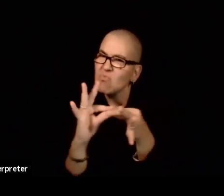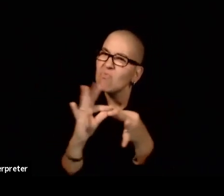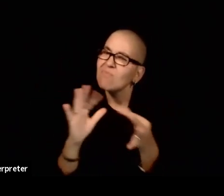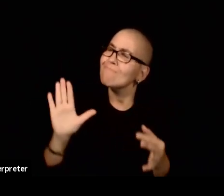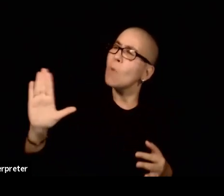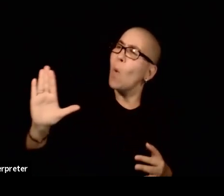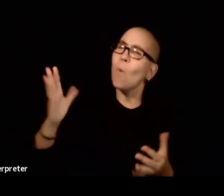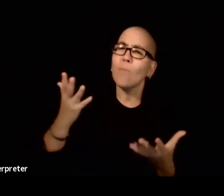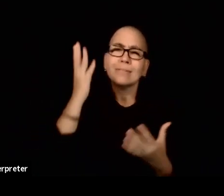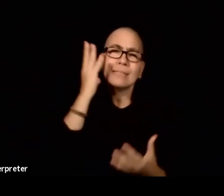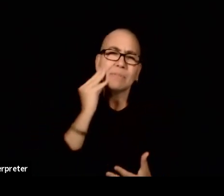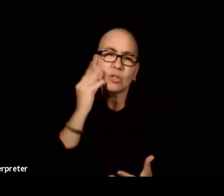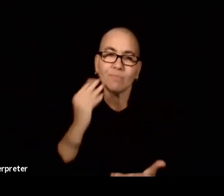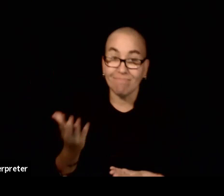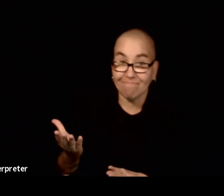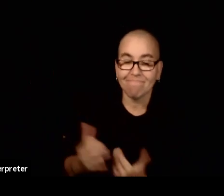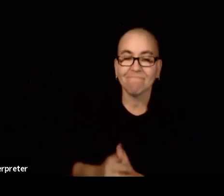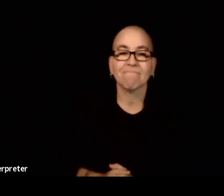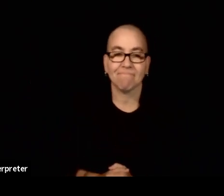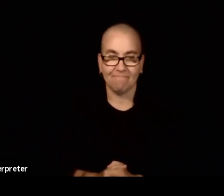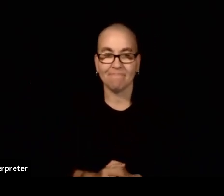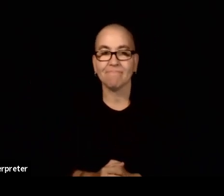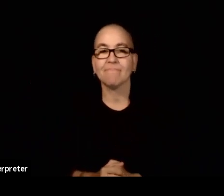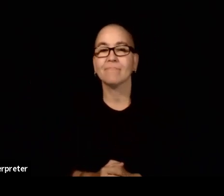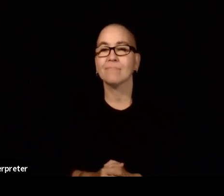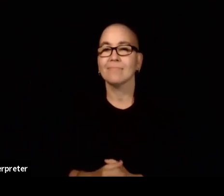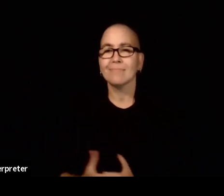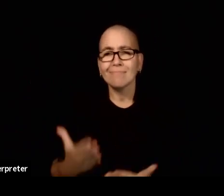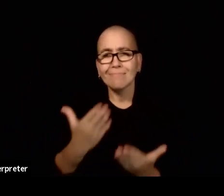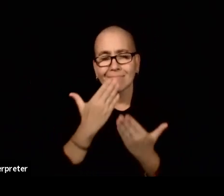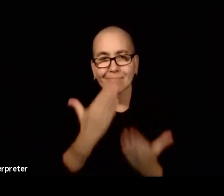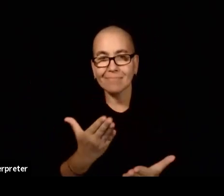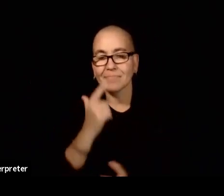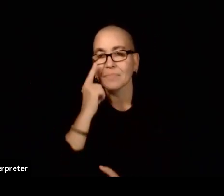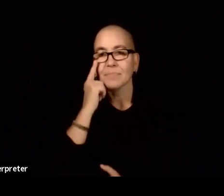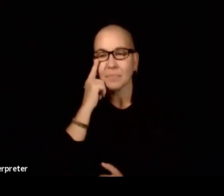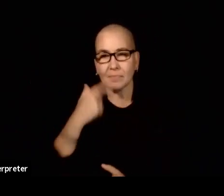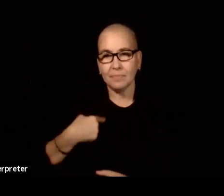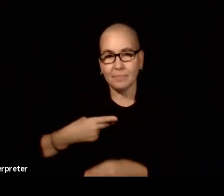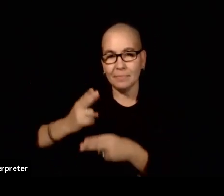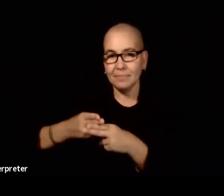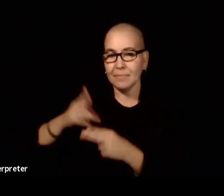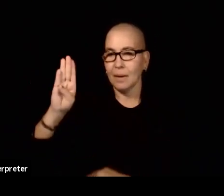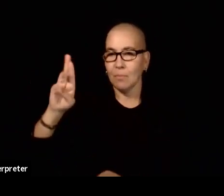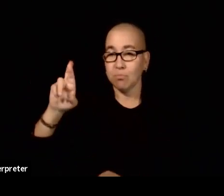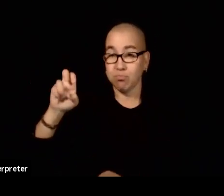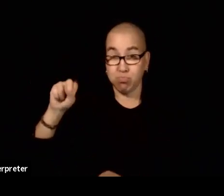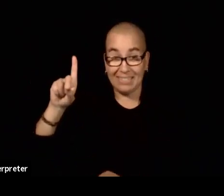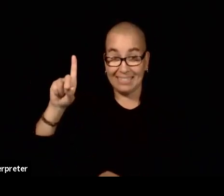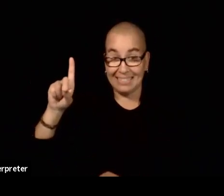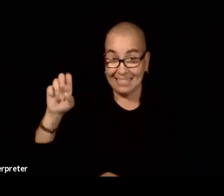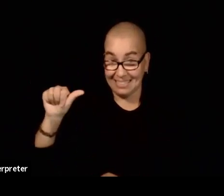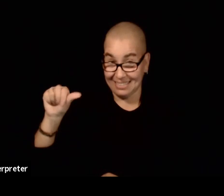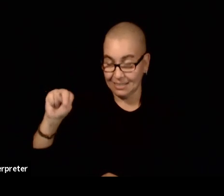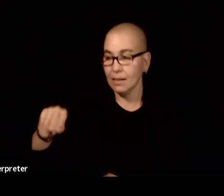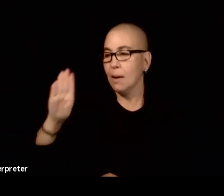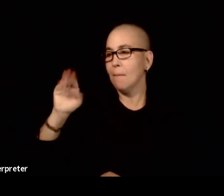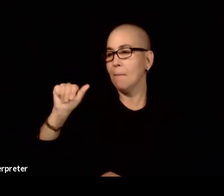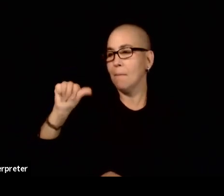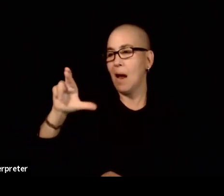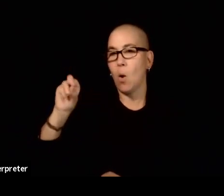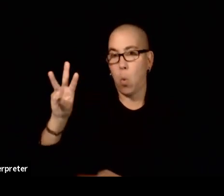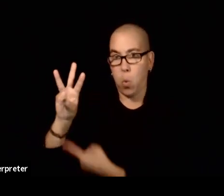much for having me. Yes, as you said, I was recently living in Seattle, Washington for the summer, but I decided to come back here to care for